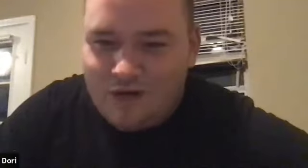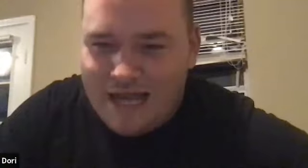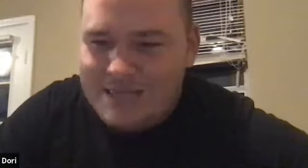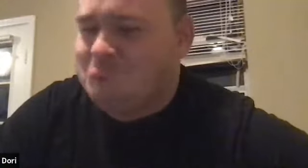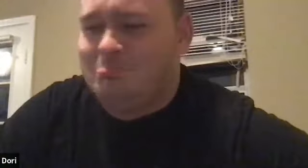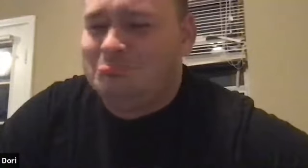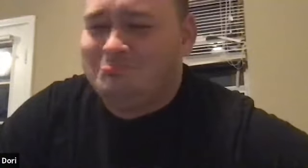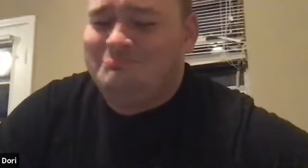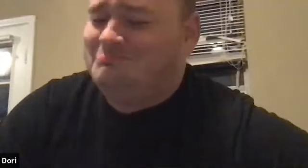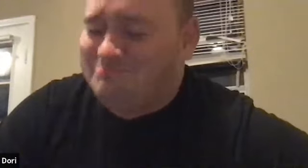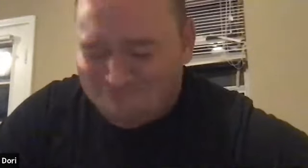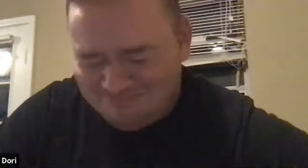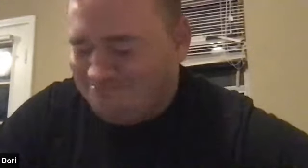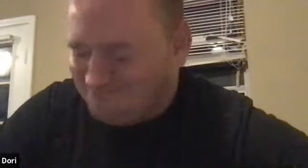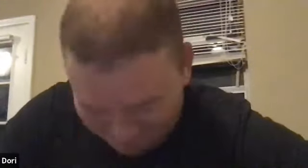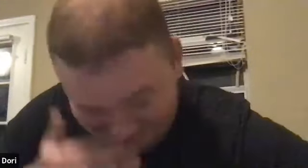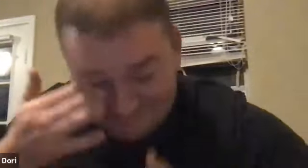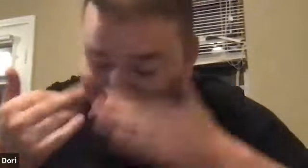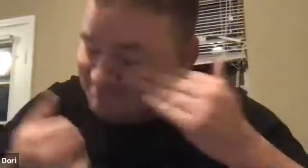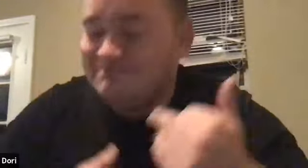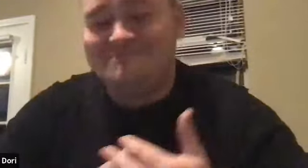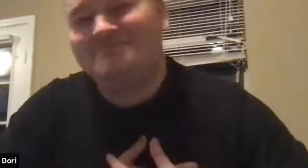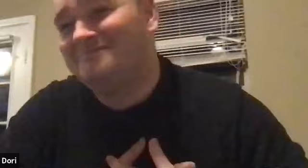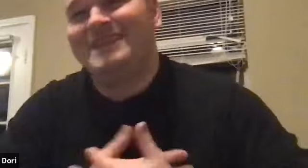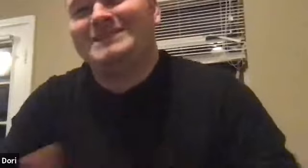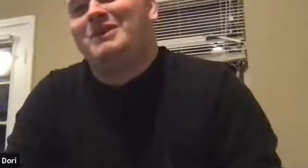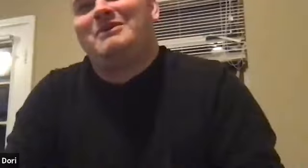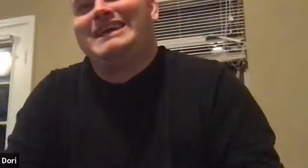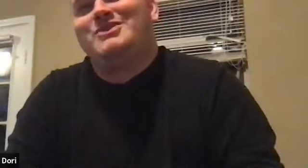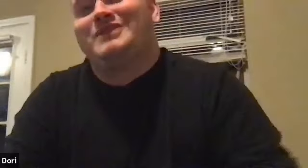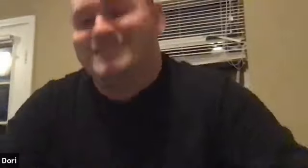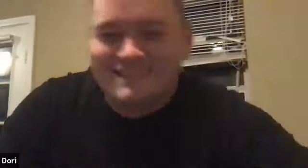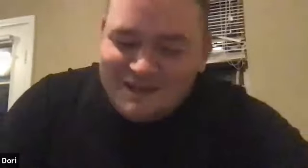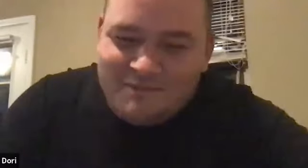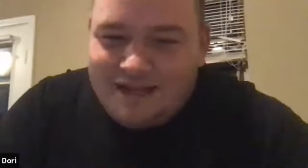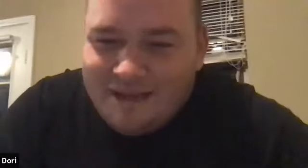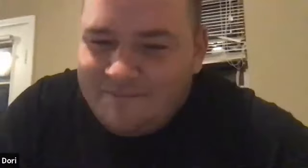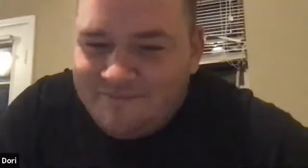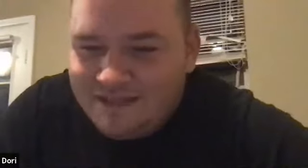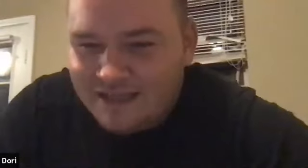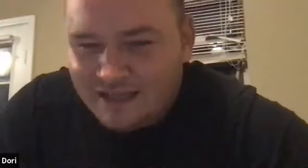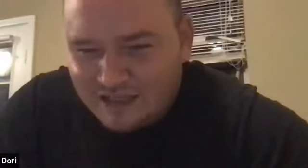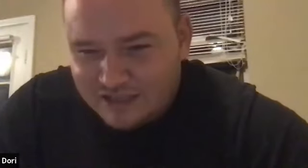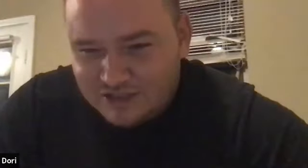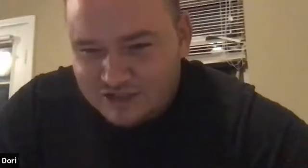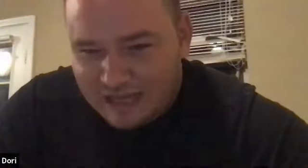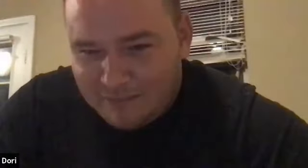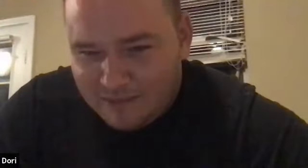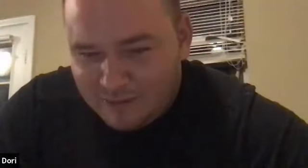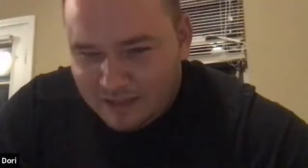like, this is what we do. But yeah, just like a baby, we all